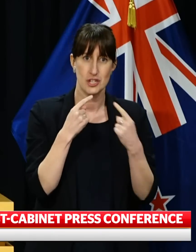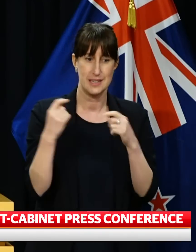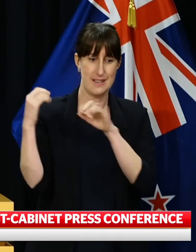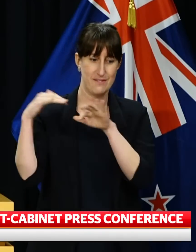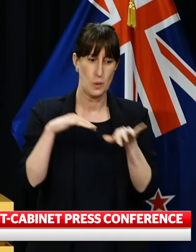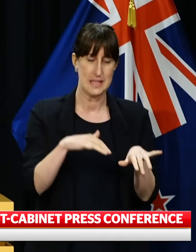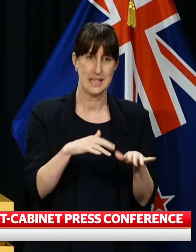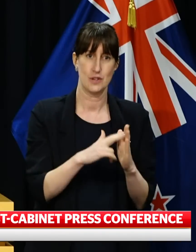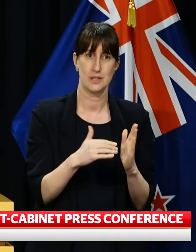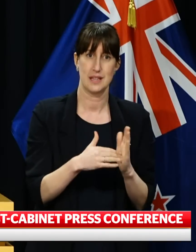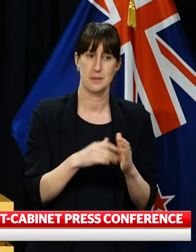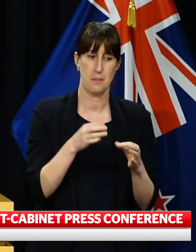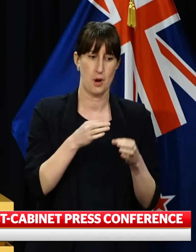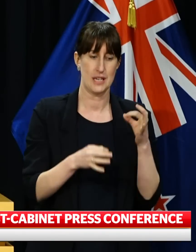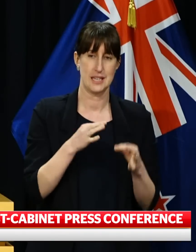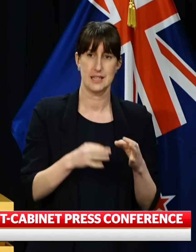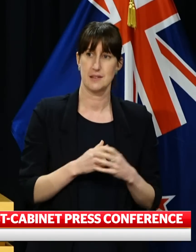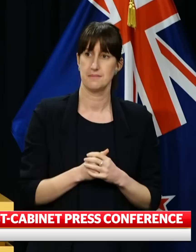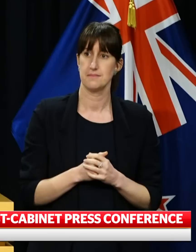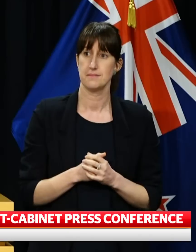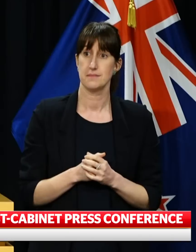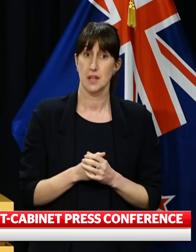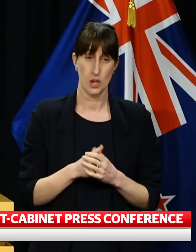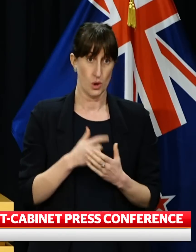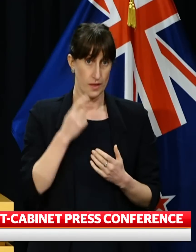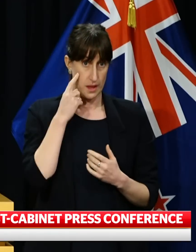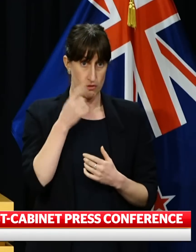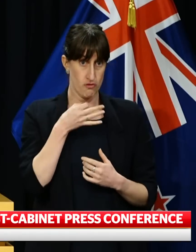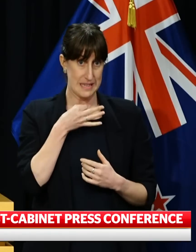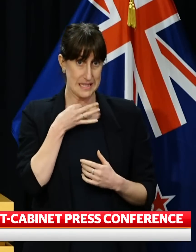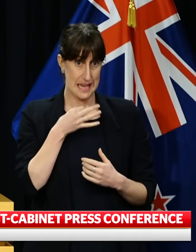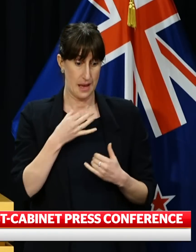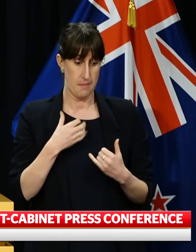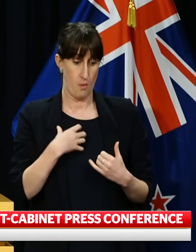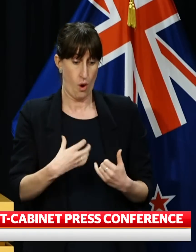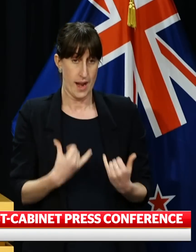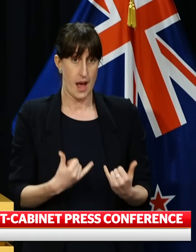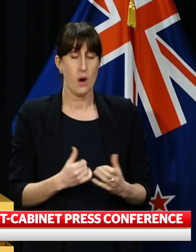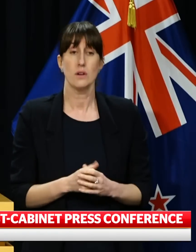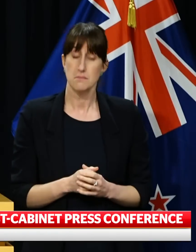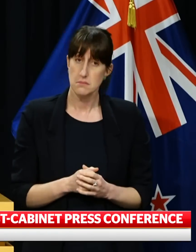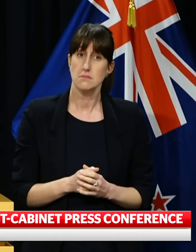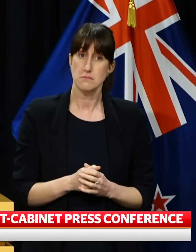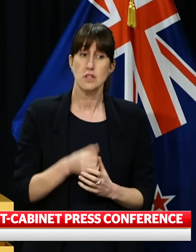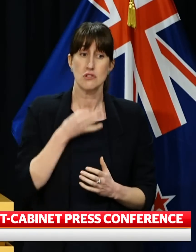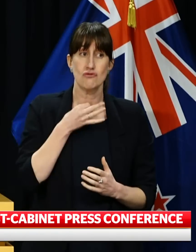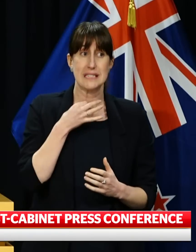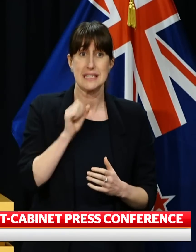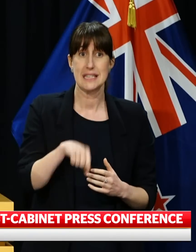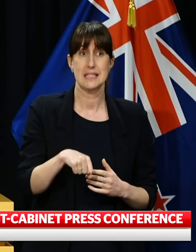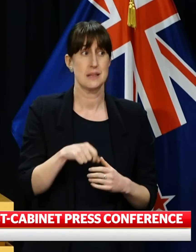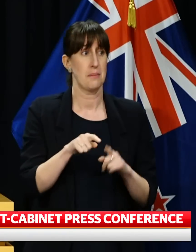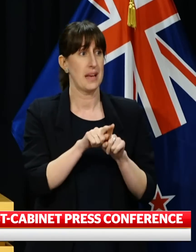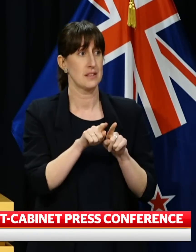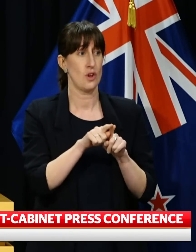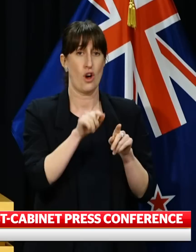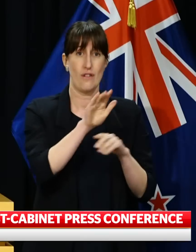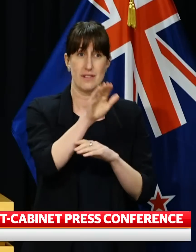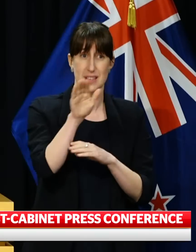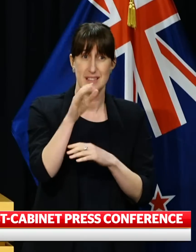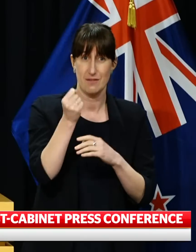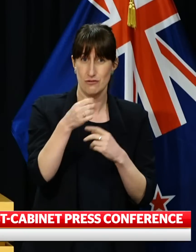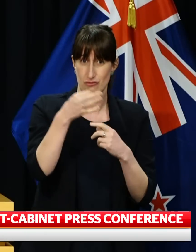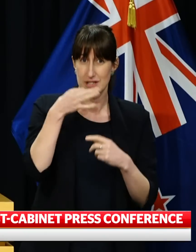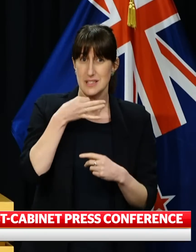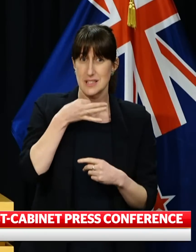more risk though? This election? I think there clearly is more risk, and we've seen it in other elections around the world, and we need to make sure we keep our eyes wide open to that here in New Zealand.